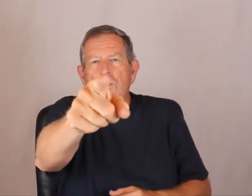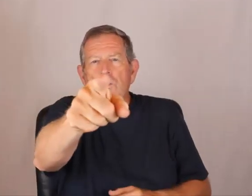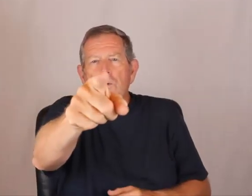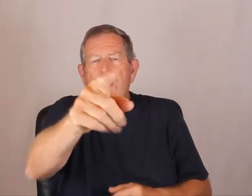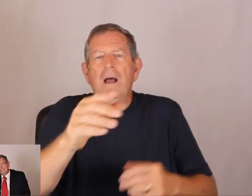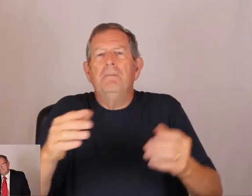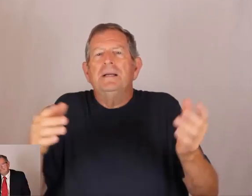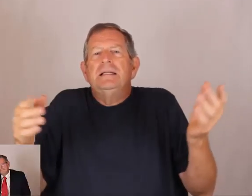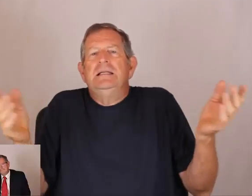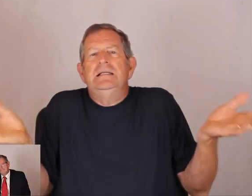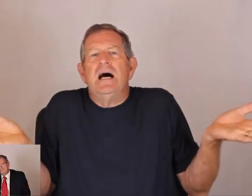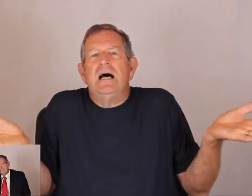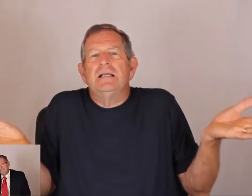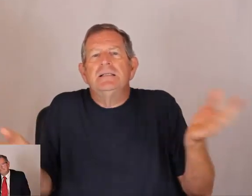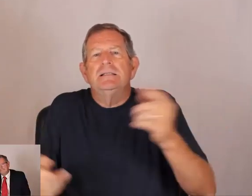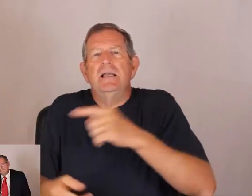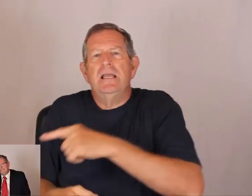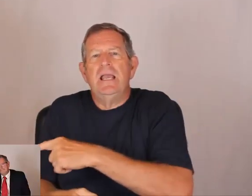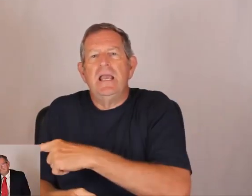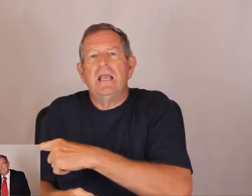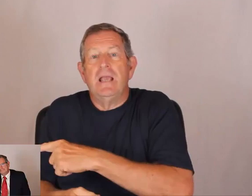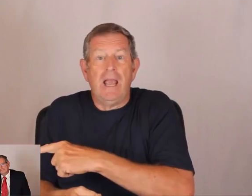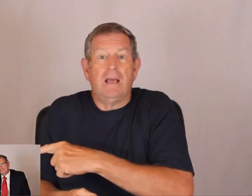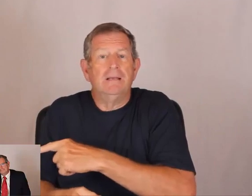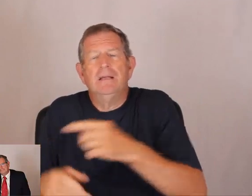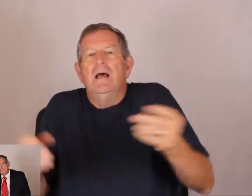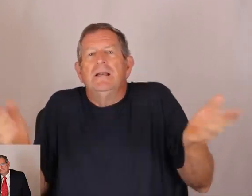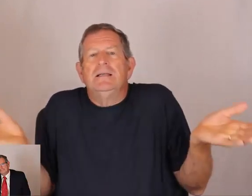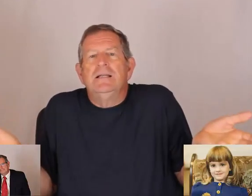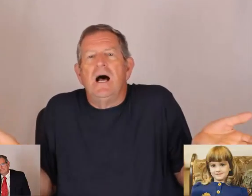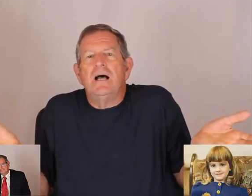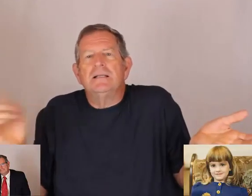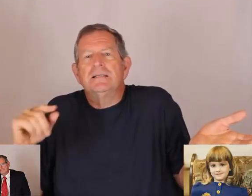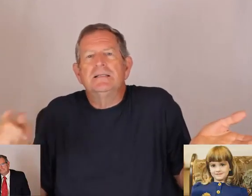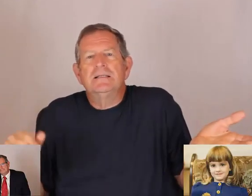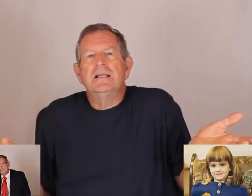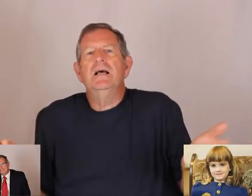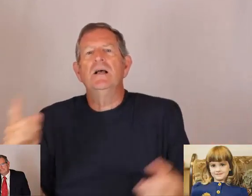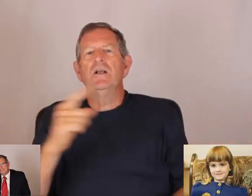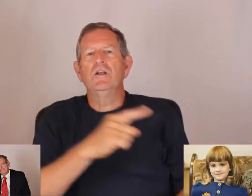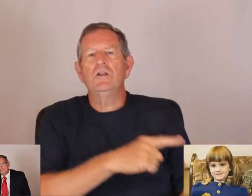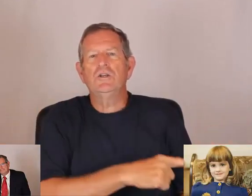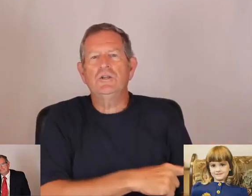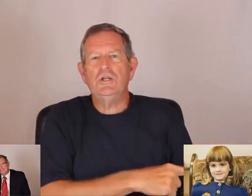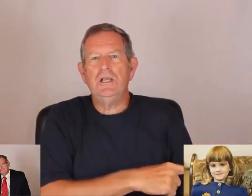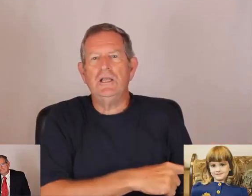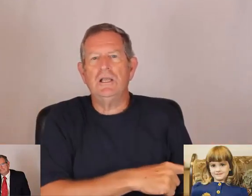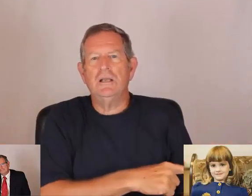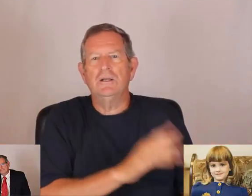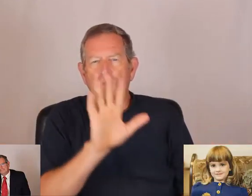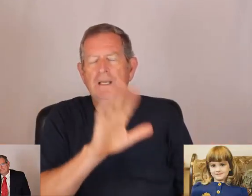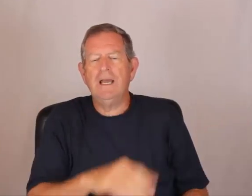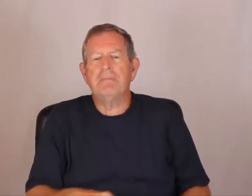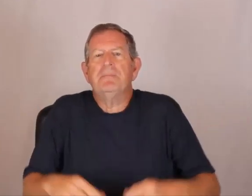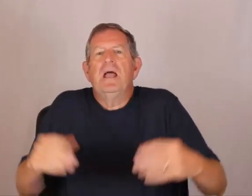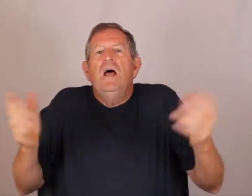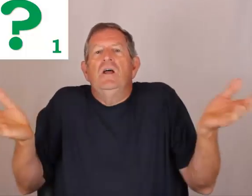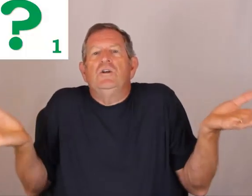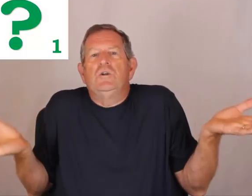you, but does he, and does she. So again,